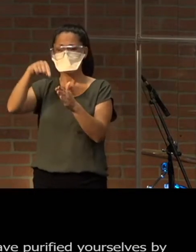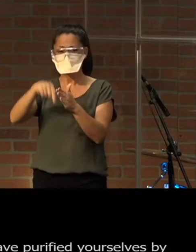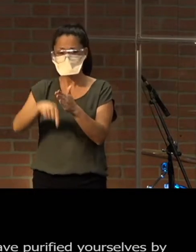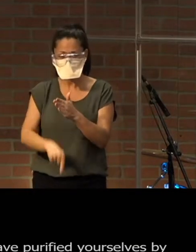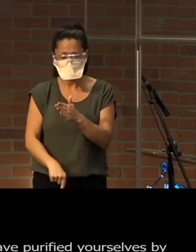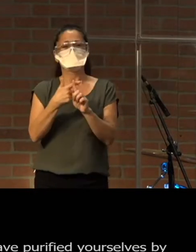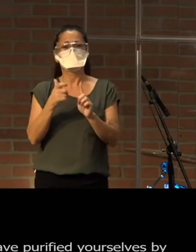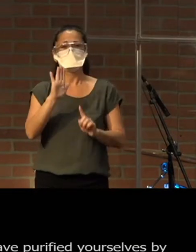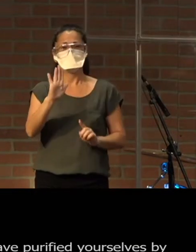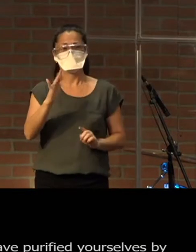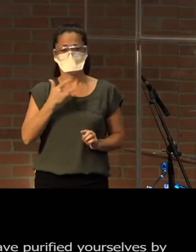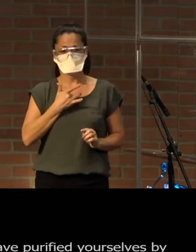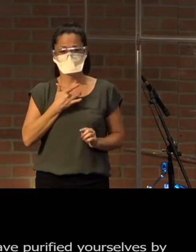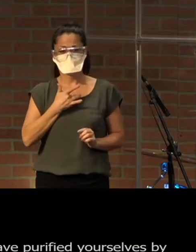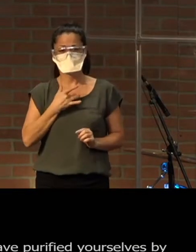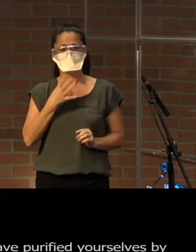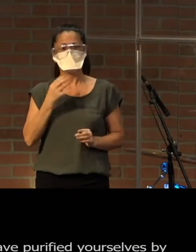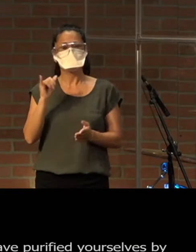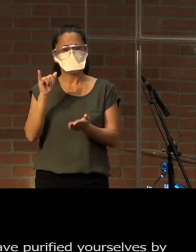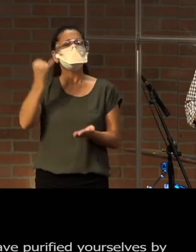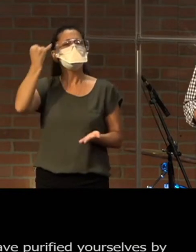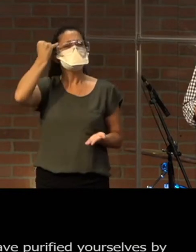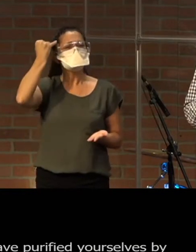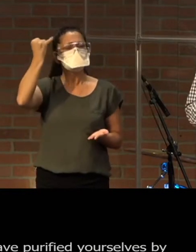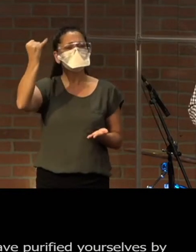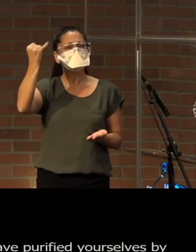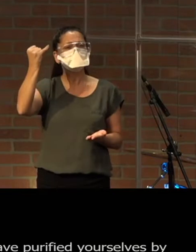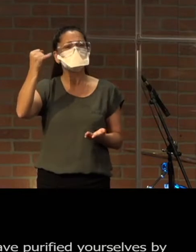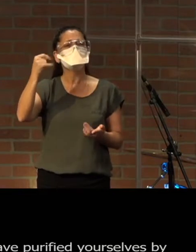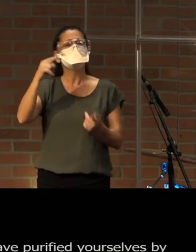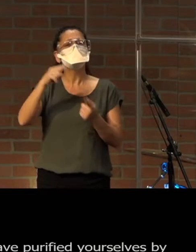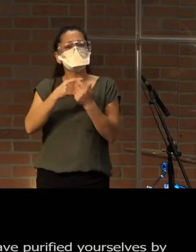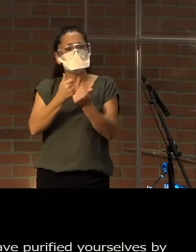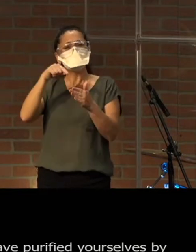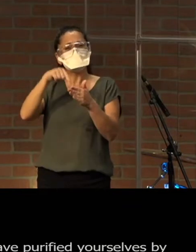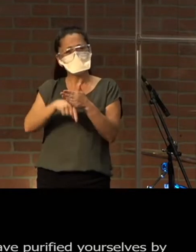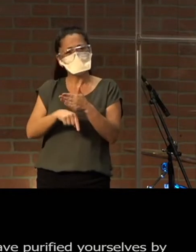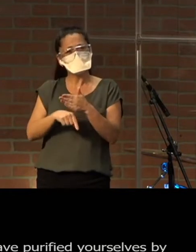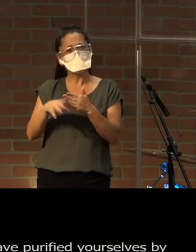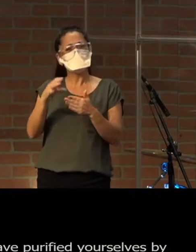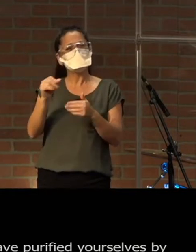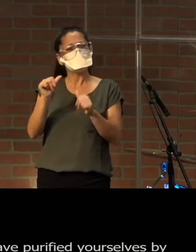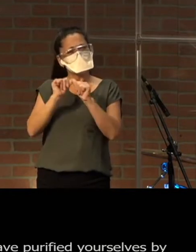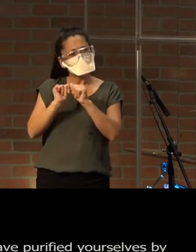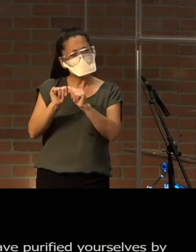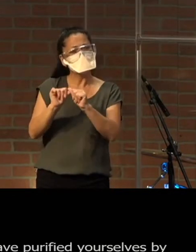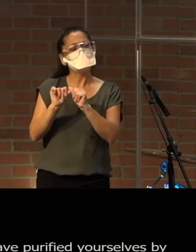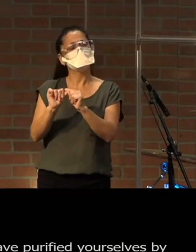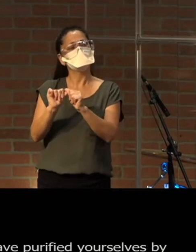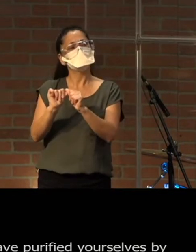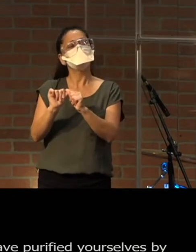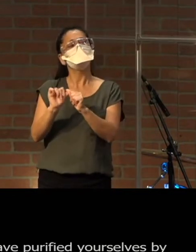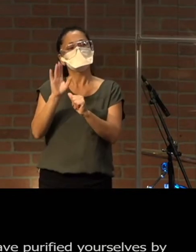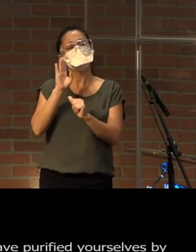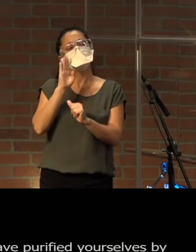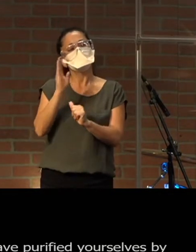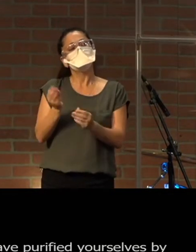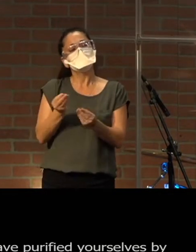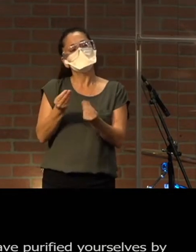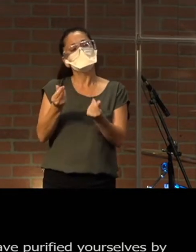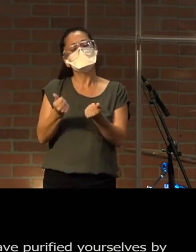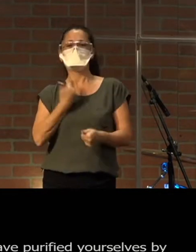the heart. And it's this idea of loving deeply and loving constantly where we're going to spend the most of our